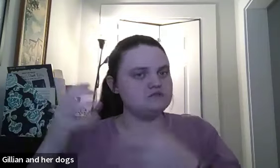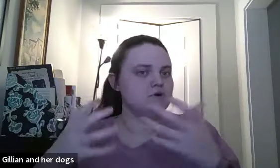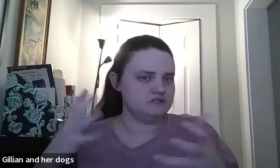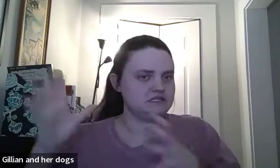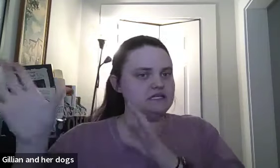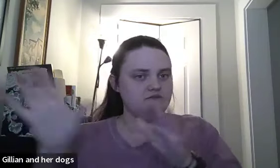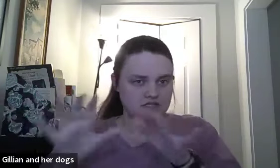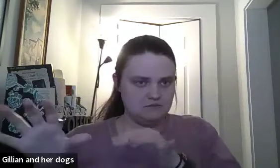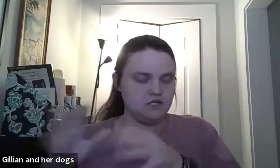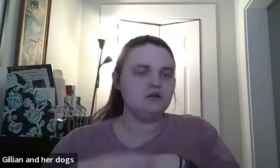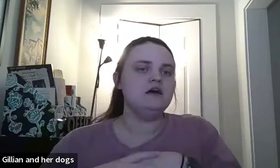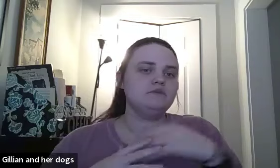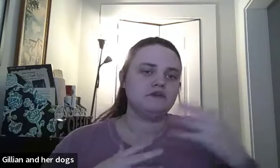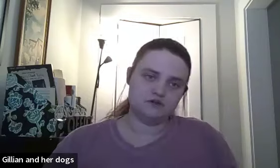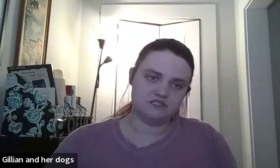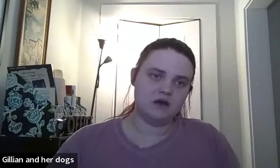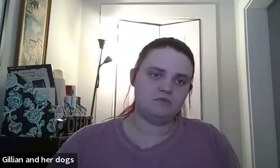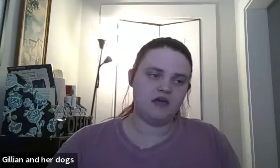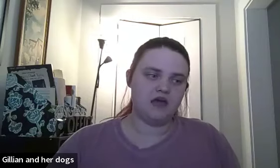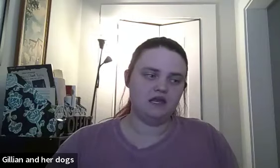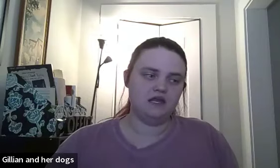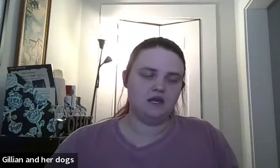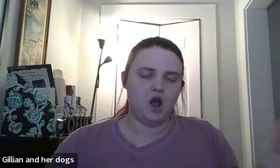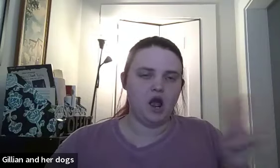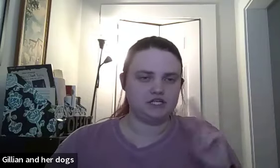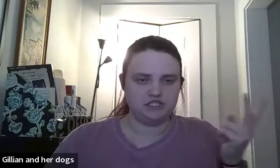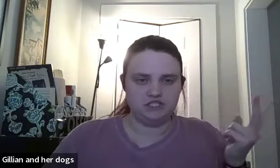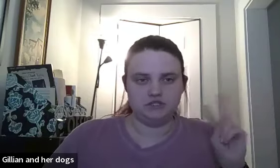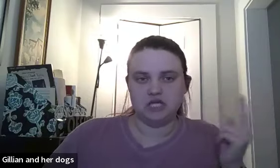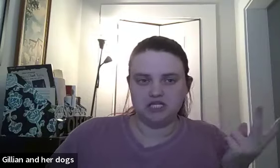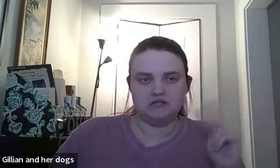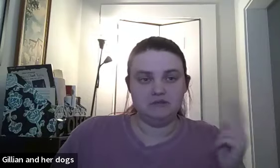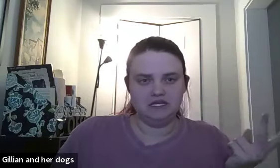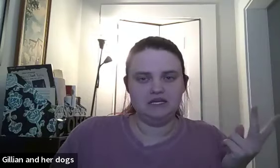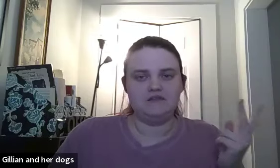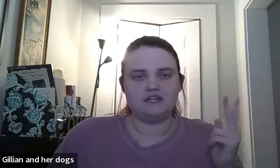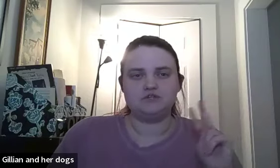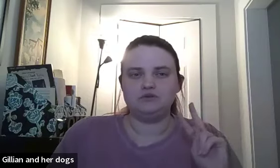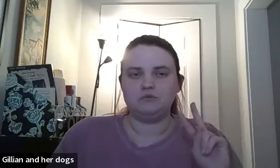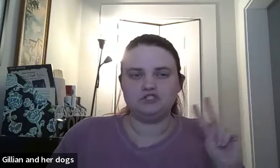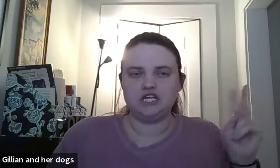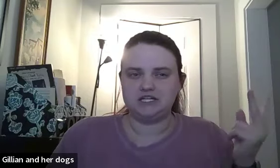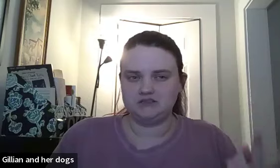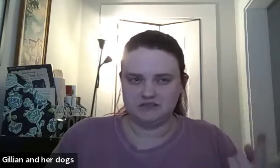most, mostly, it's very similar. But then there are some that actually do change the meaning, and that's when you would almost change the